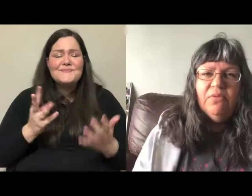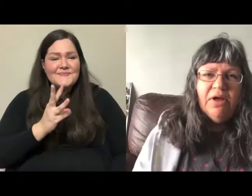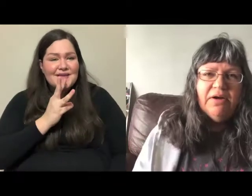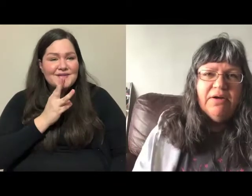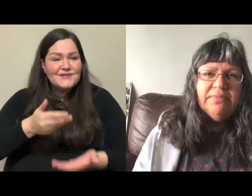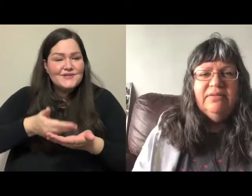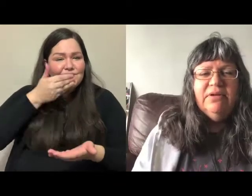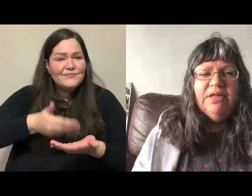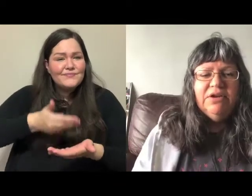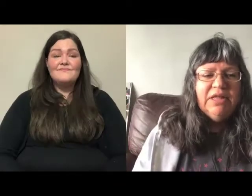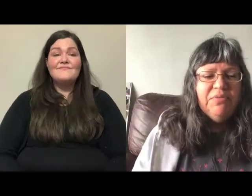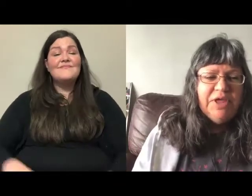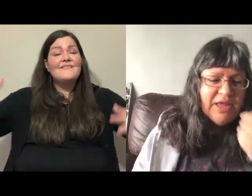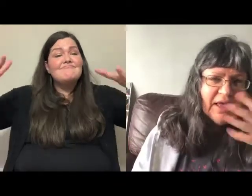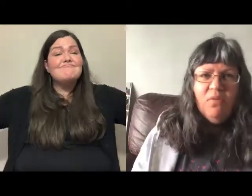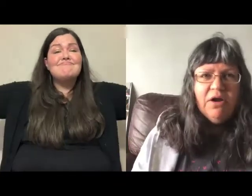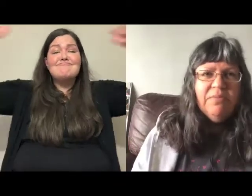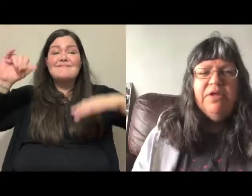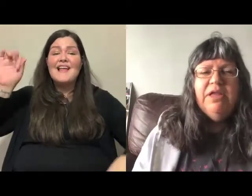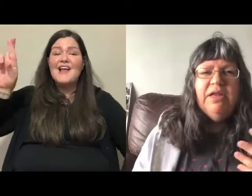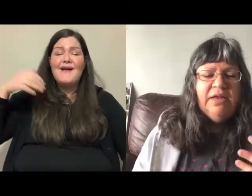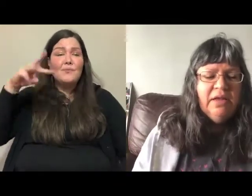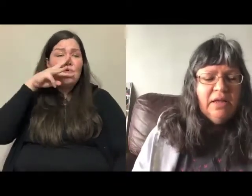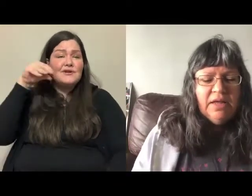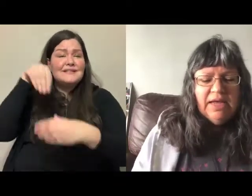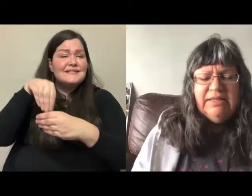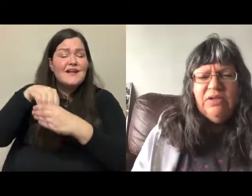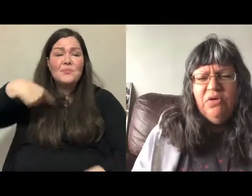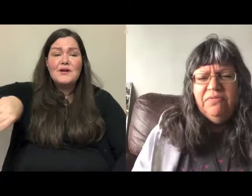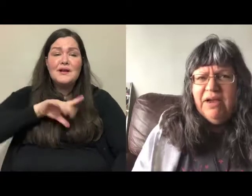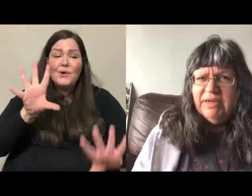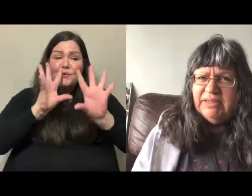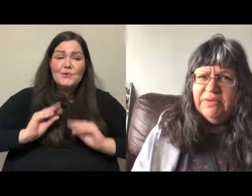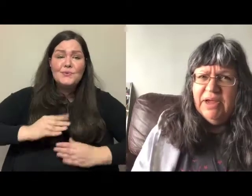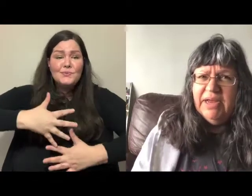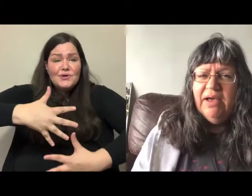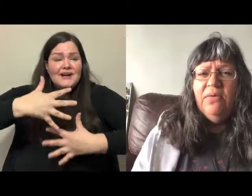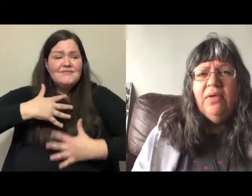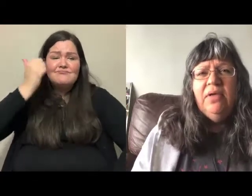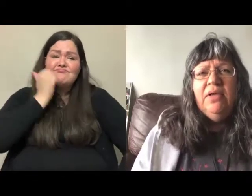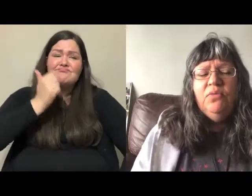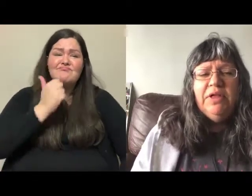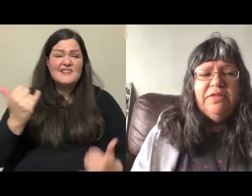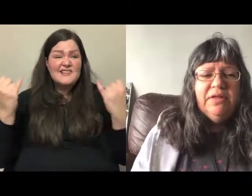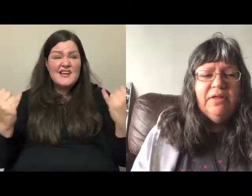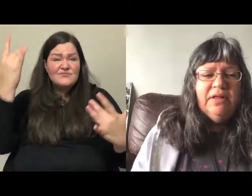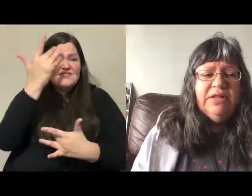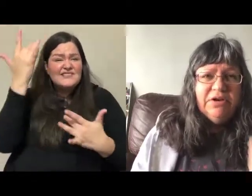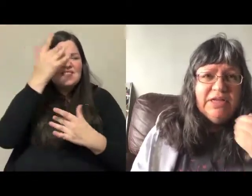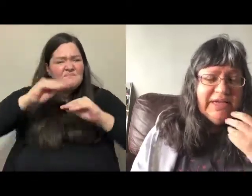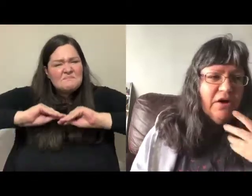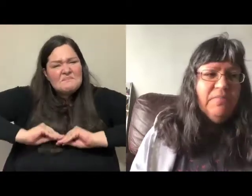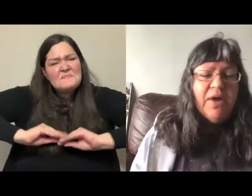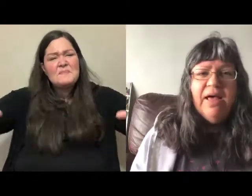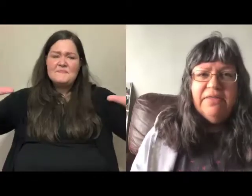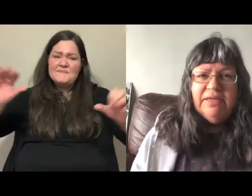of our water. We're literally breathing out water, breathing it in. And this whole virus thing right now, with